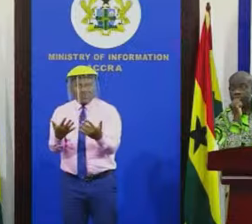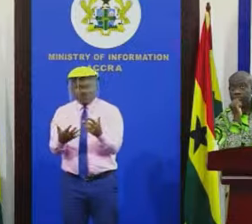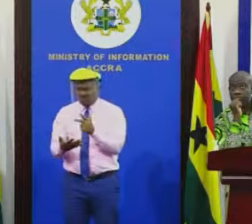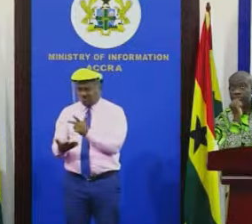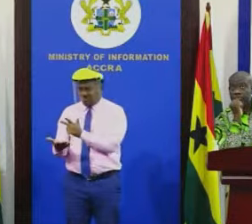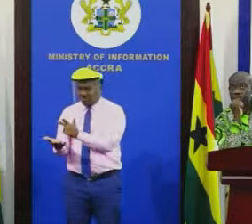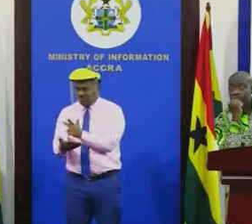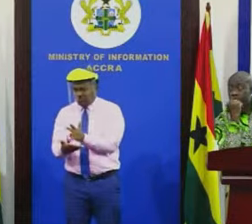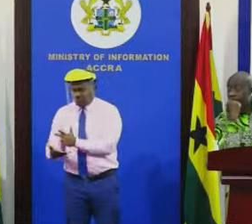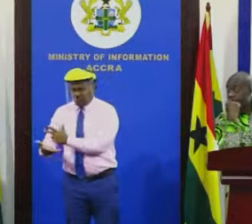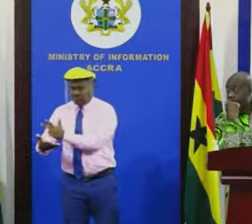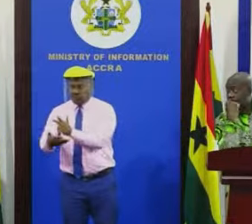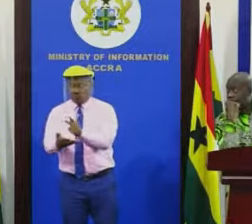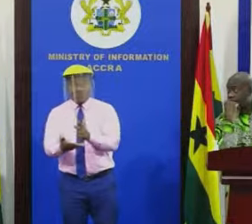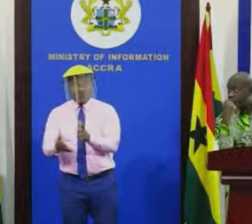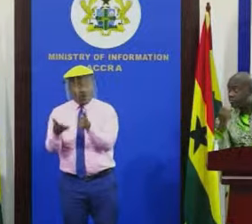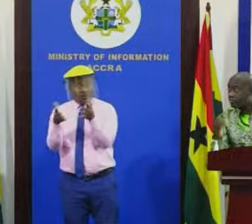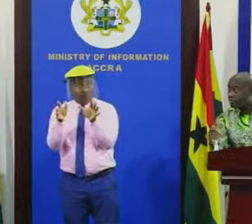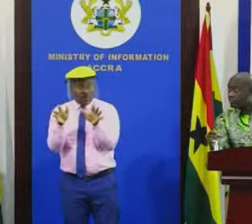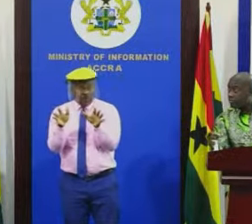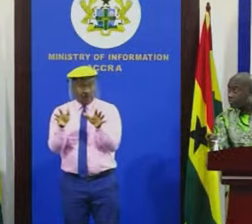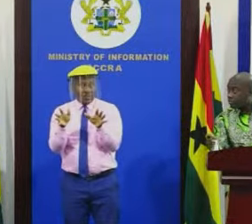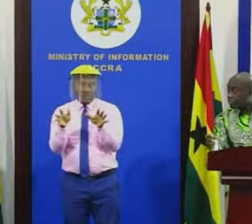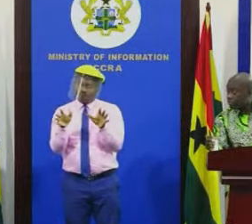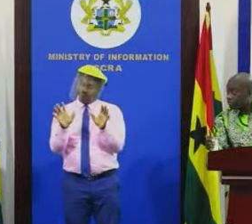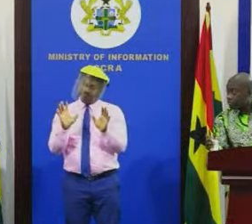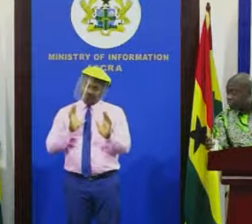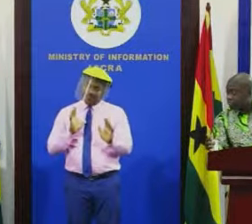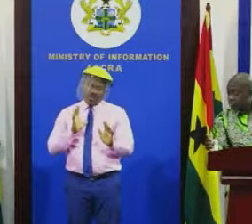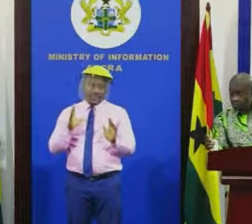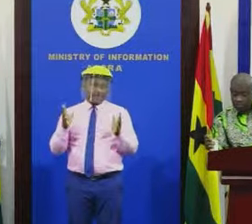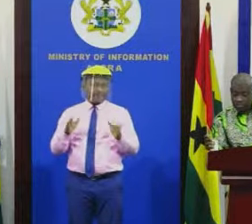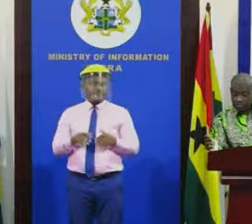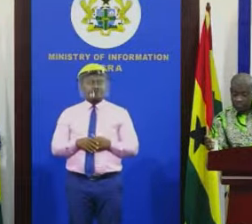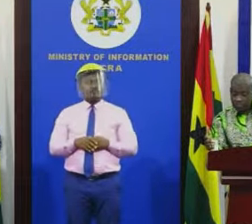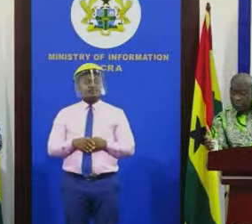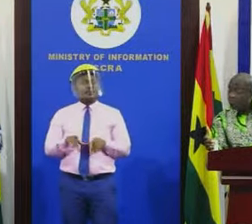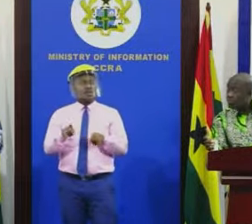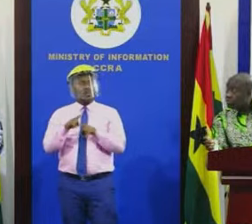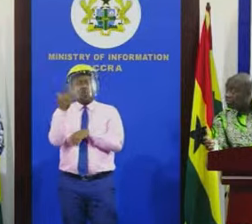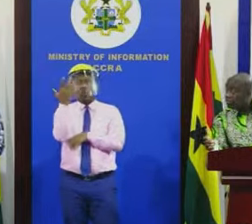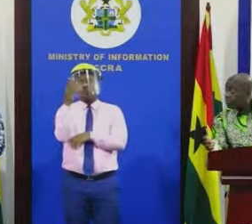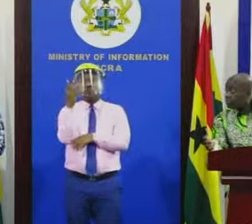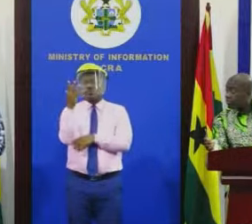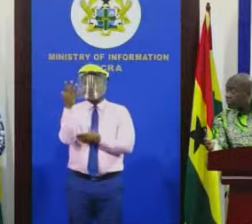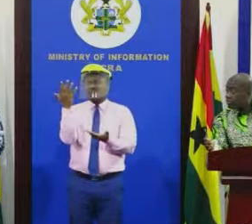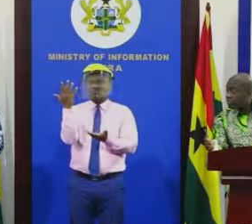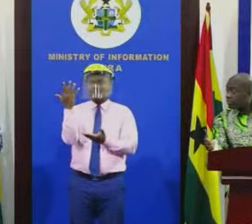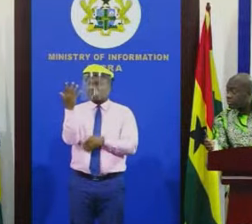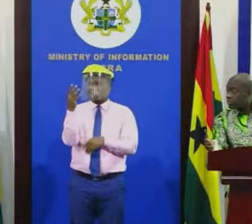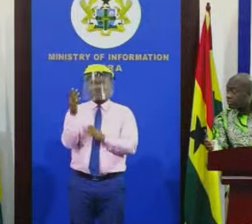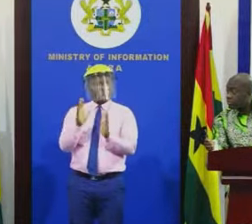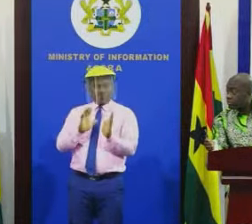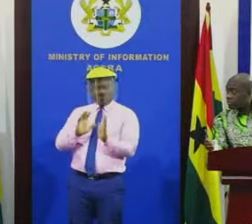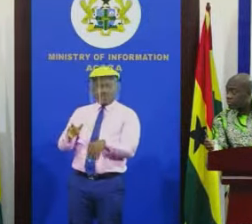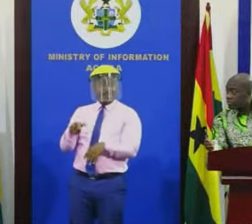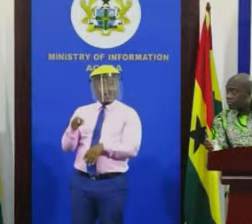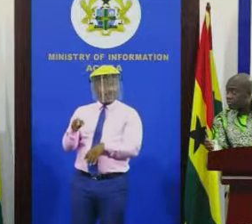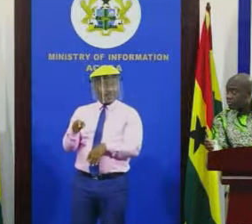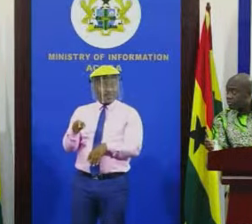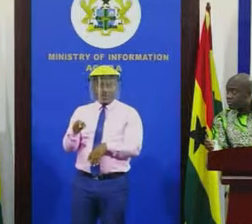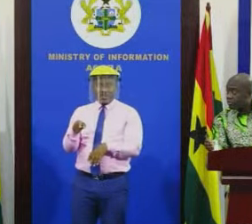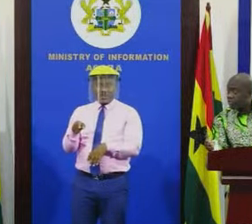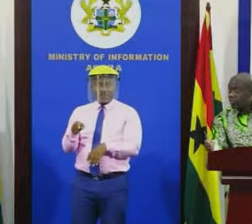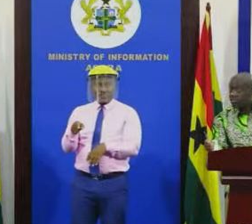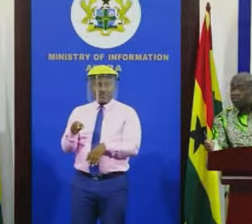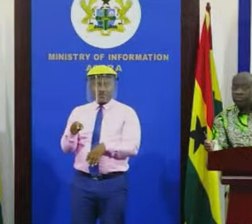are deployed. Then the issue of the tree stumps, whether we are going to leave them at the behest